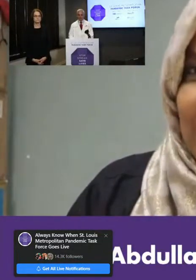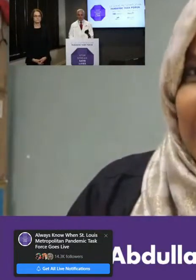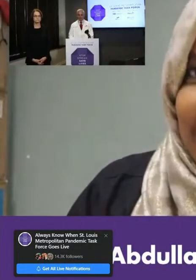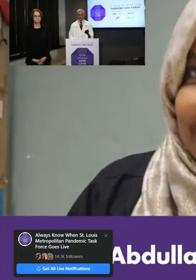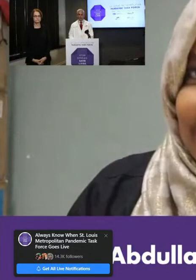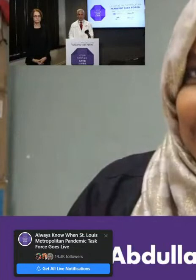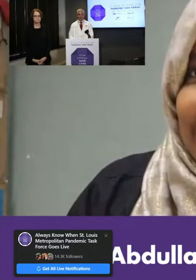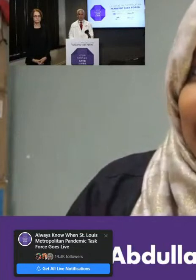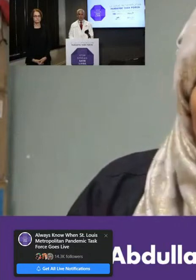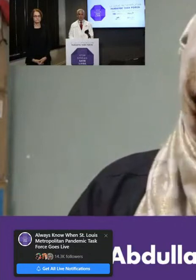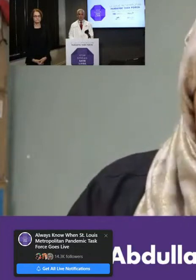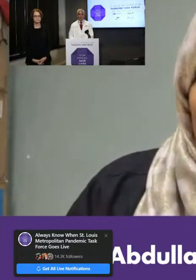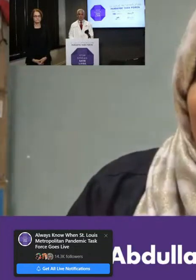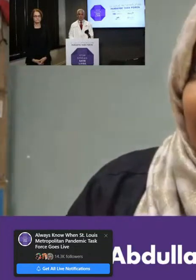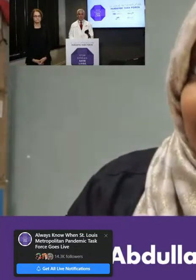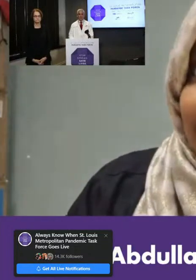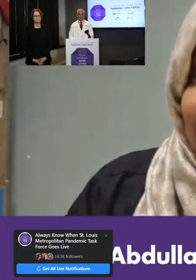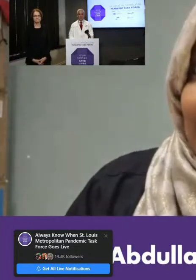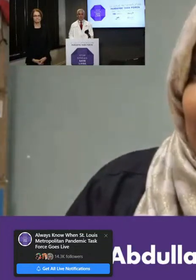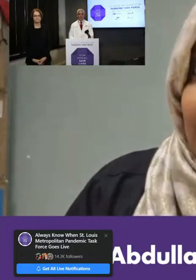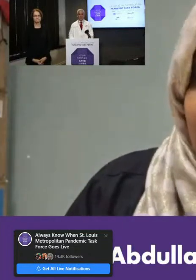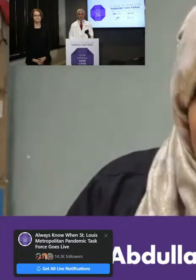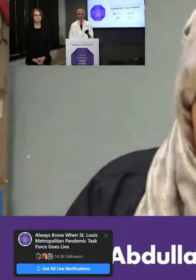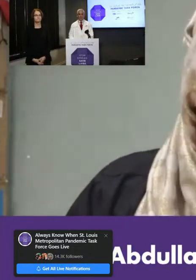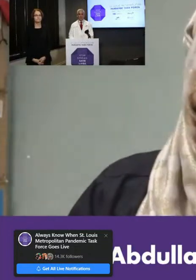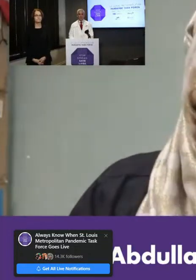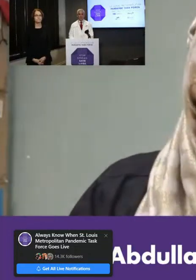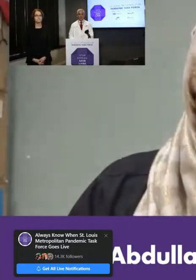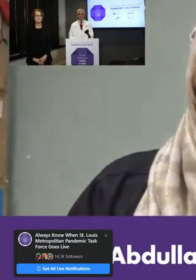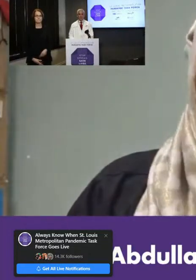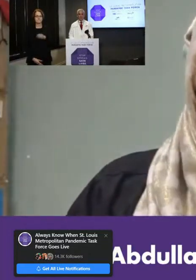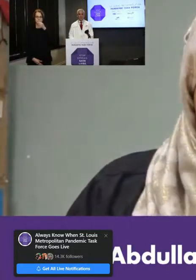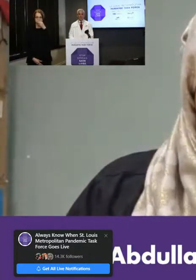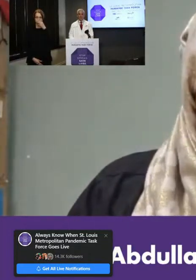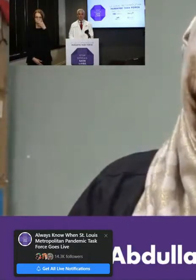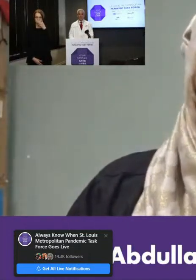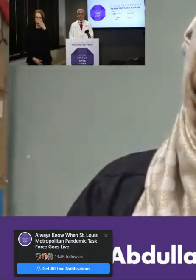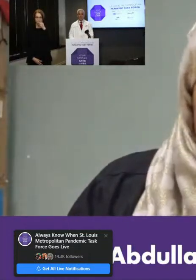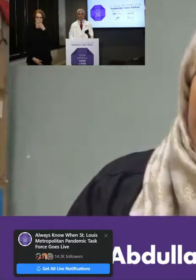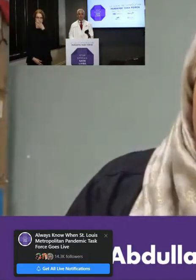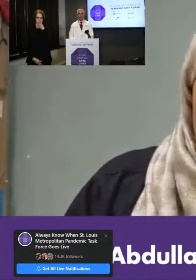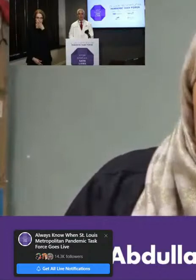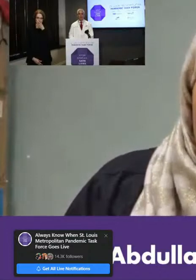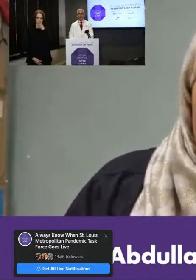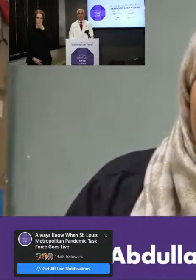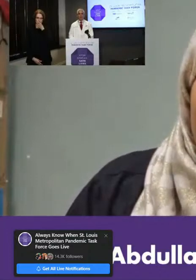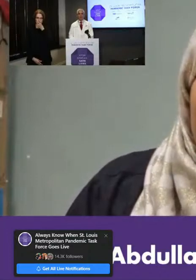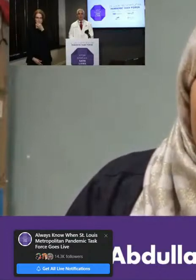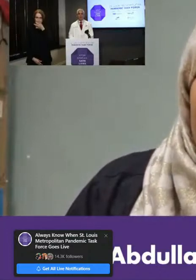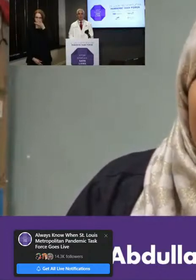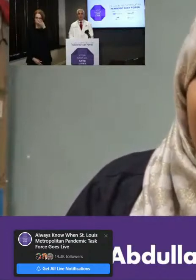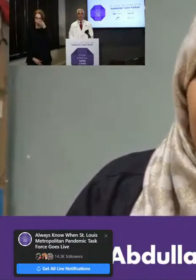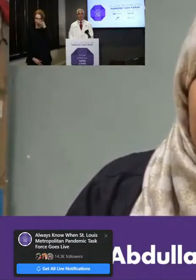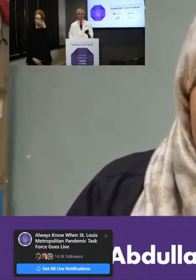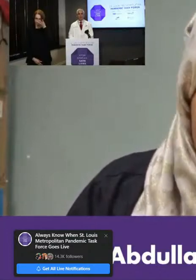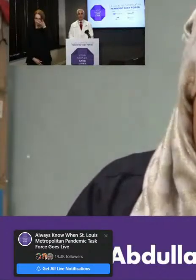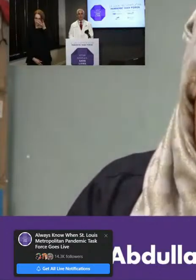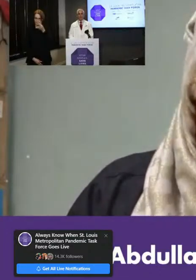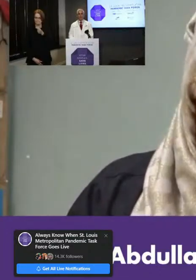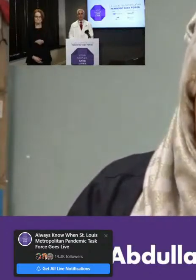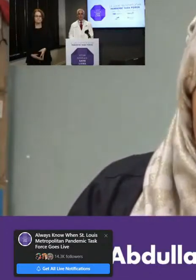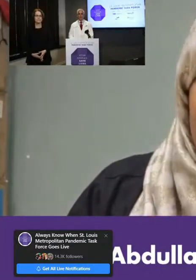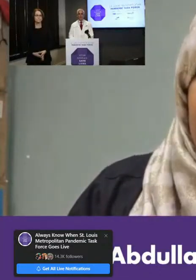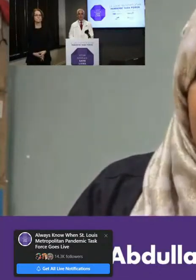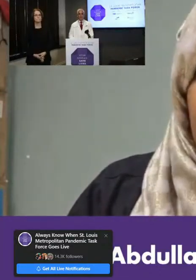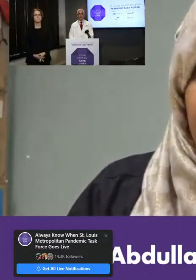this major world lockdown. And that's kind of when it clicked that this was something different. And the stress of not knowing when things would get better was